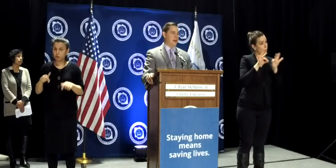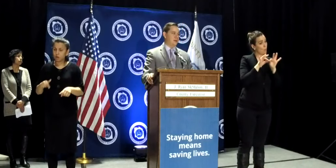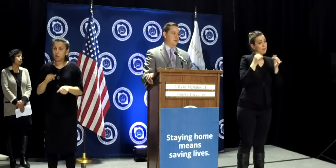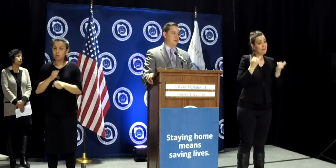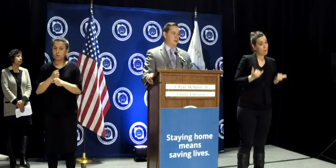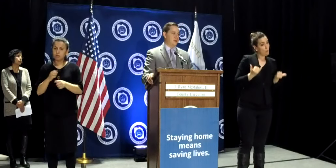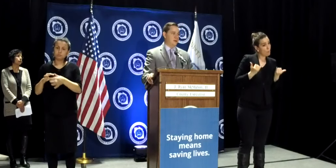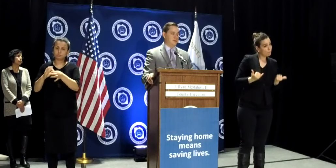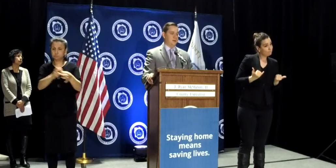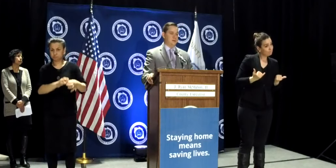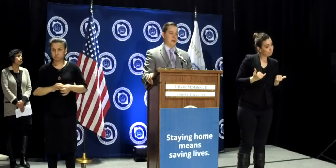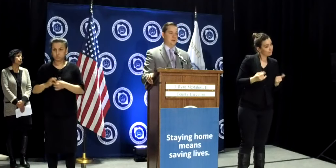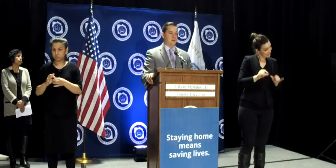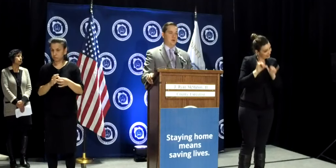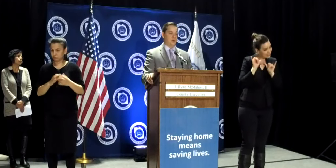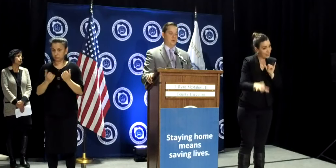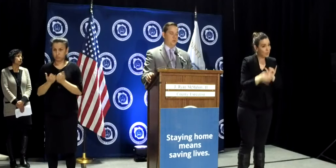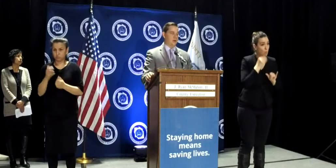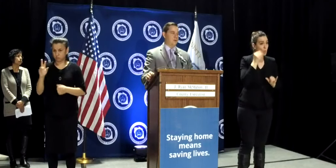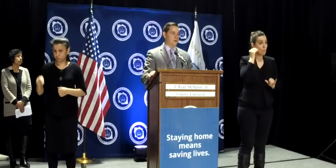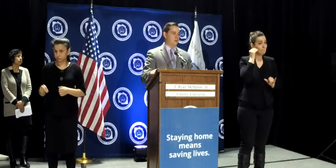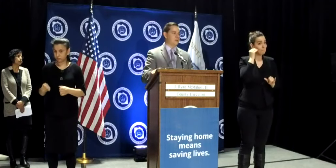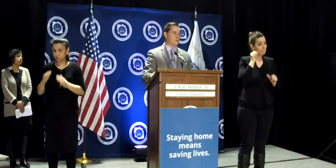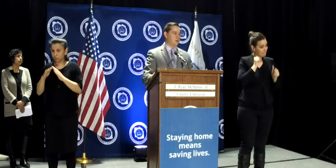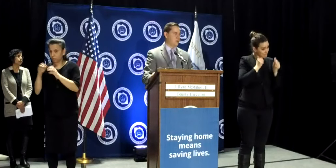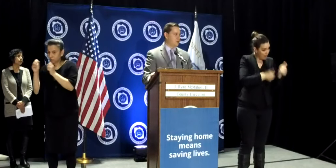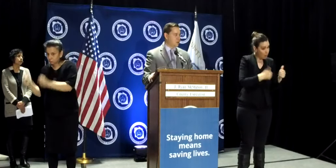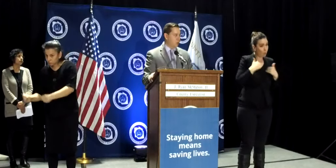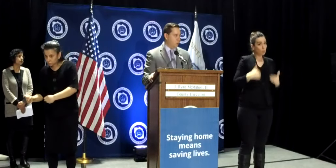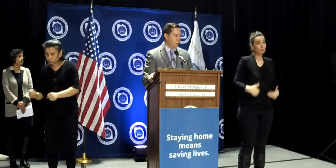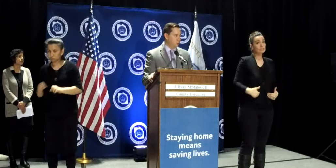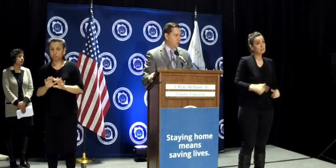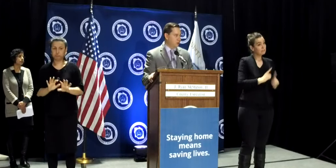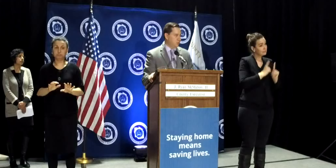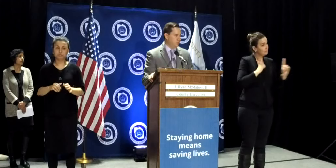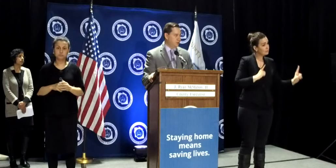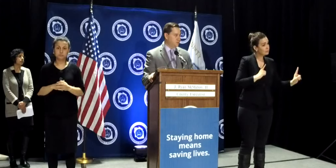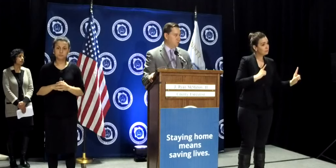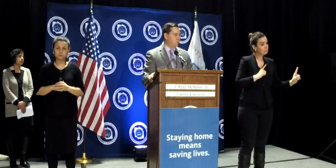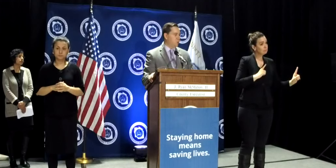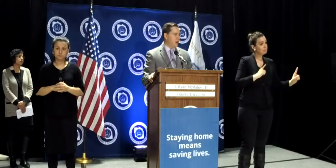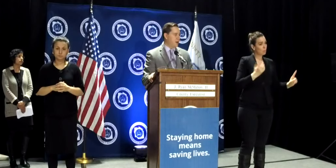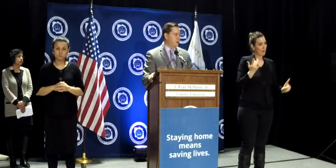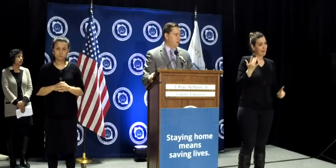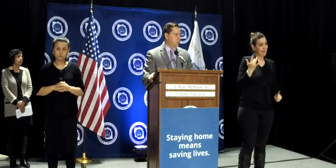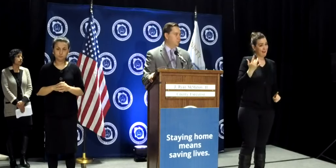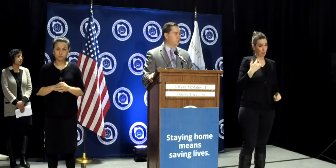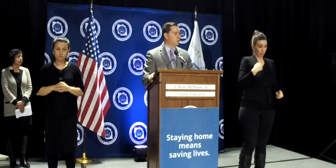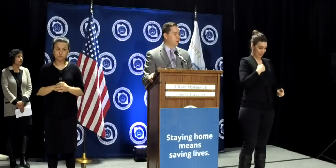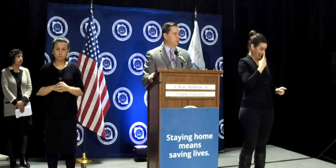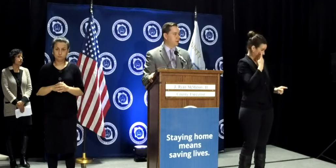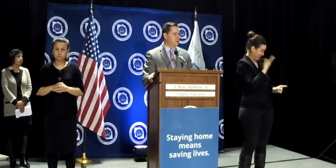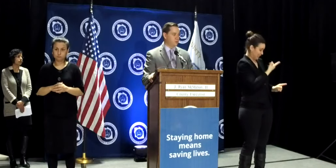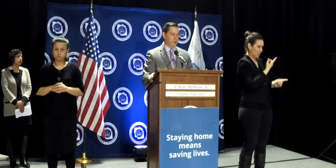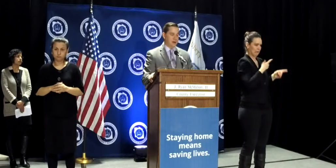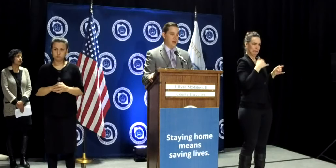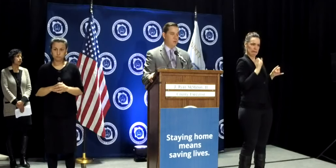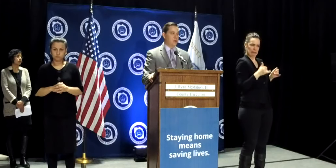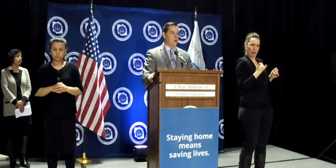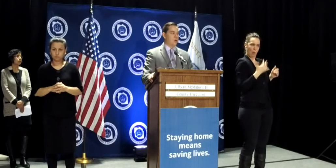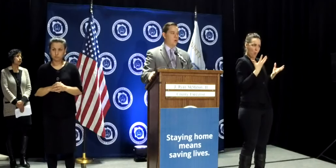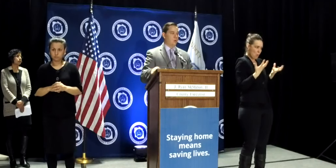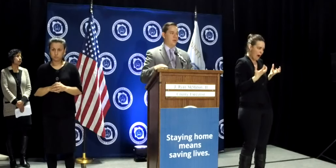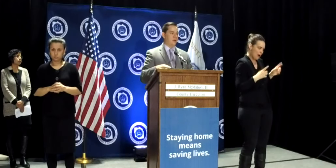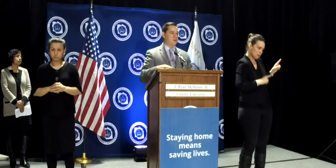get that curve, whatever it looks like, whether it's gold, whether it's red or blue, whatever it is over there